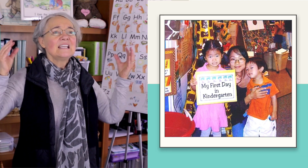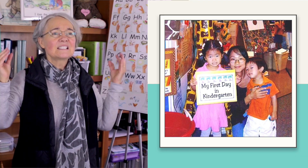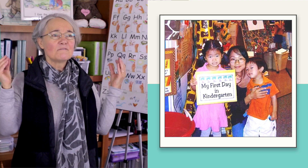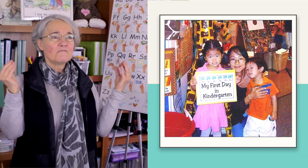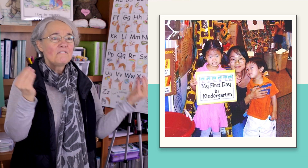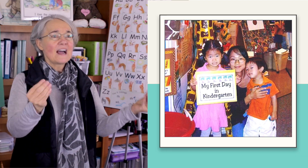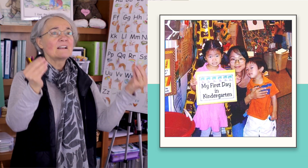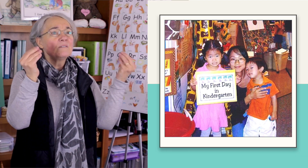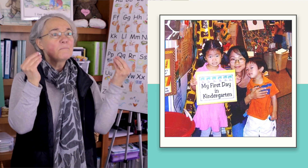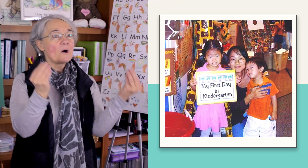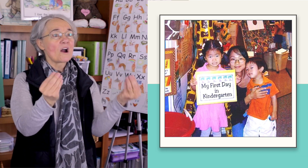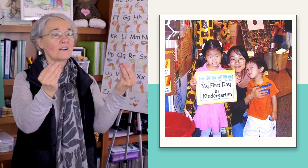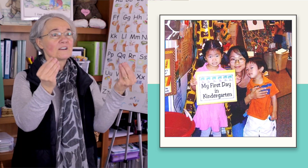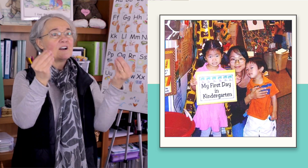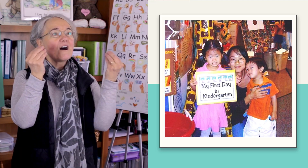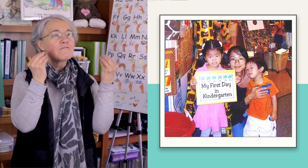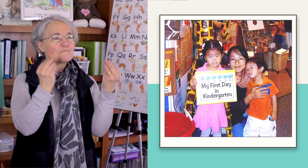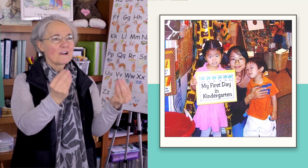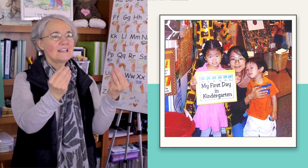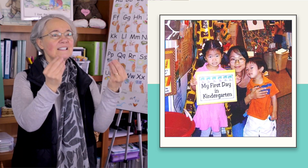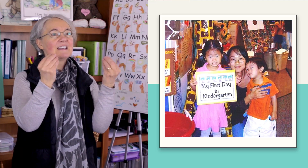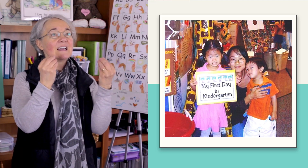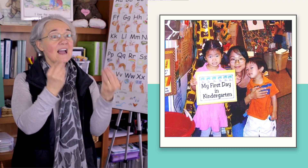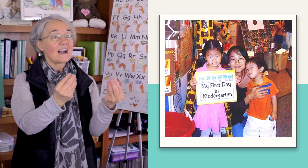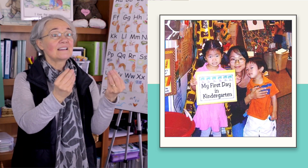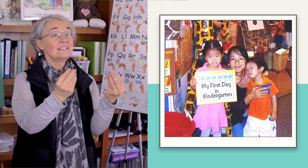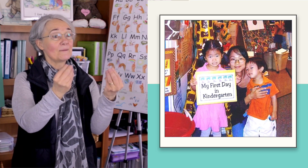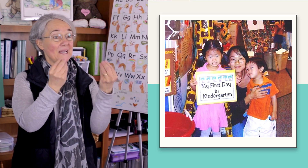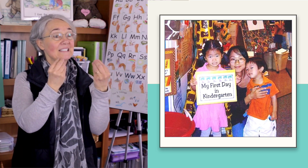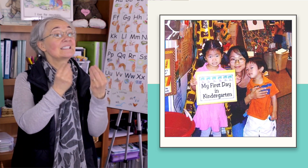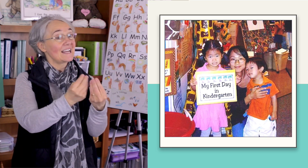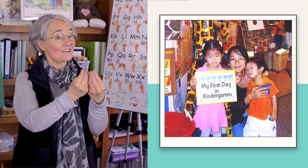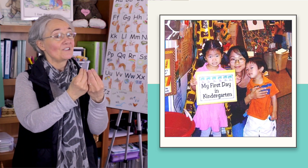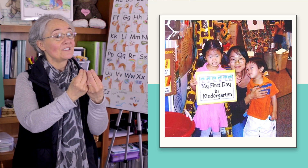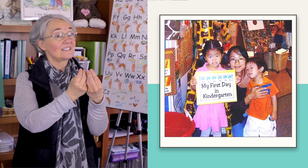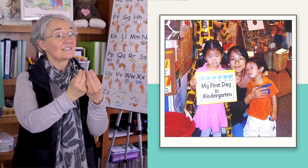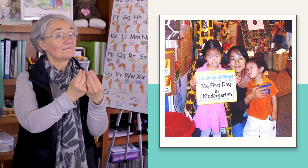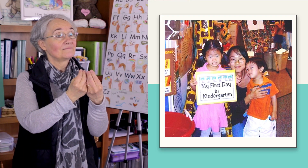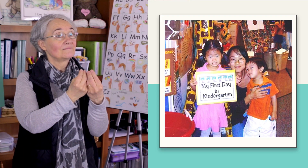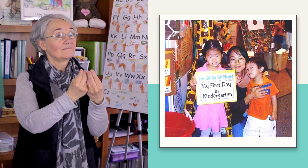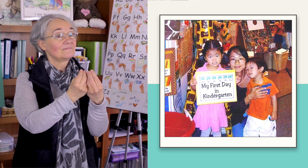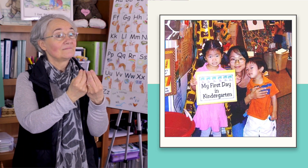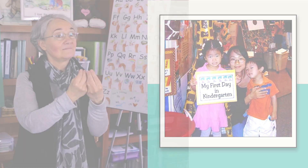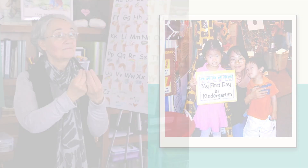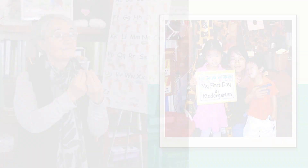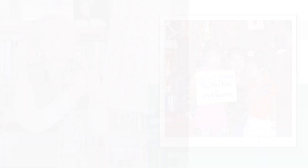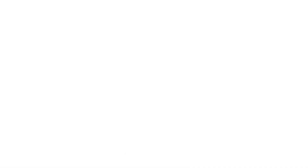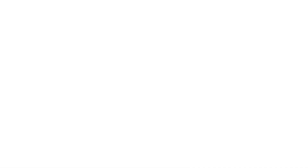option. It's a vital part of raising academic standards.